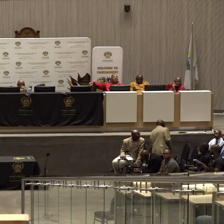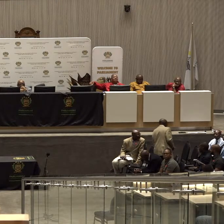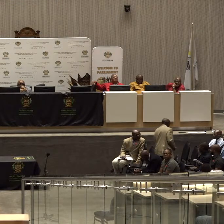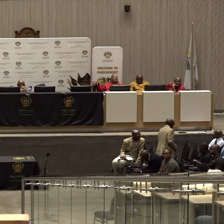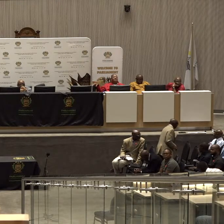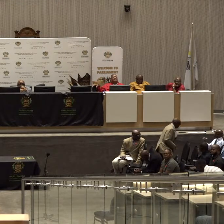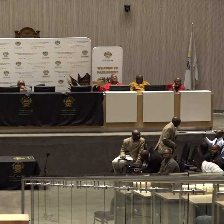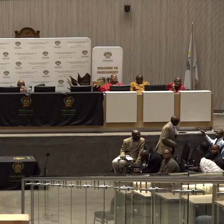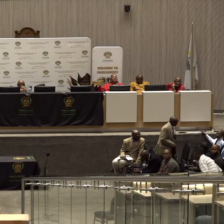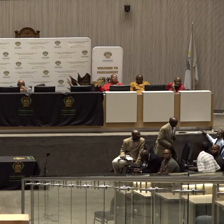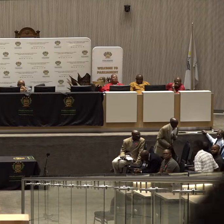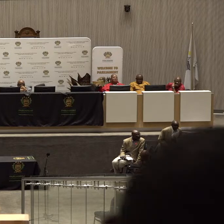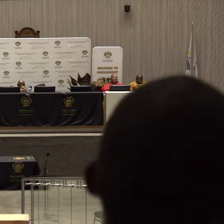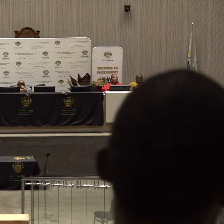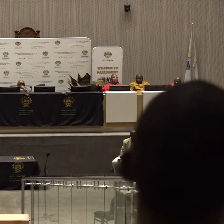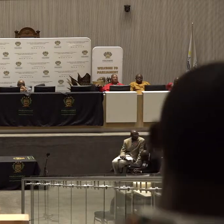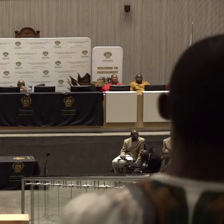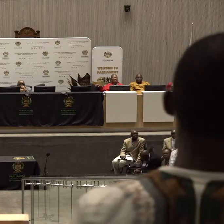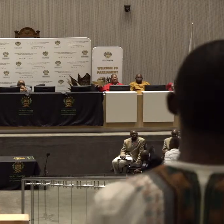foreign